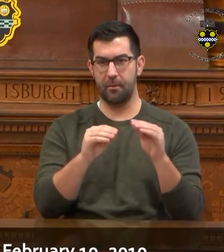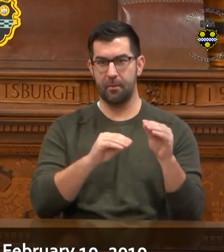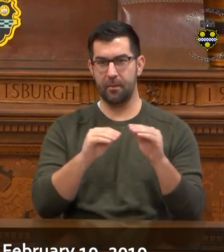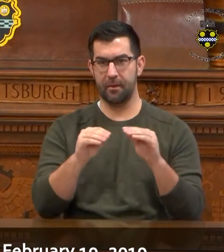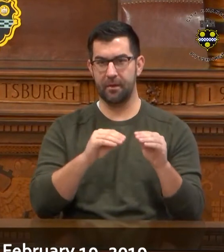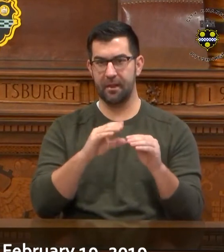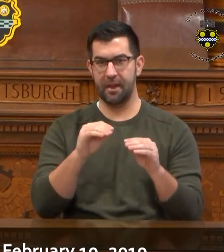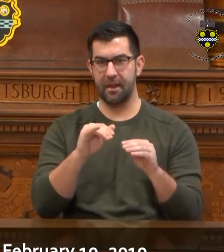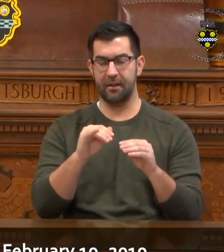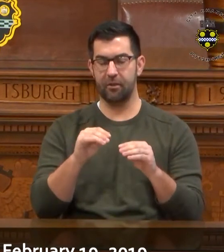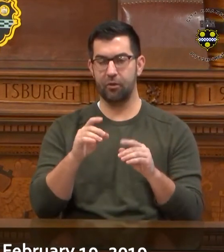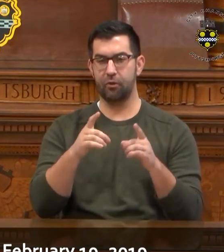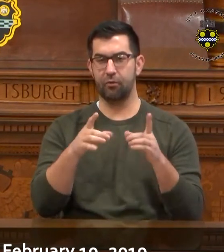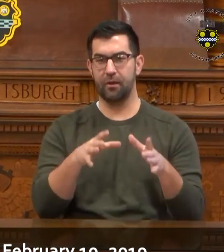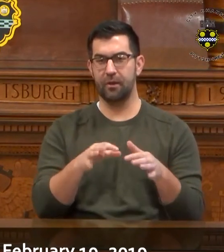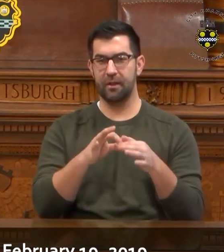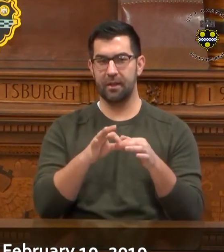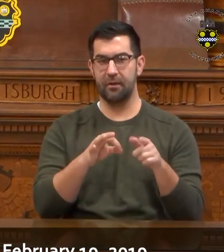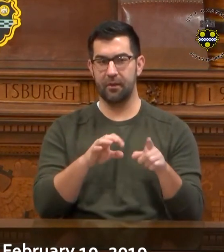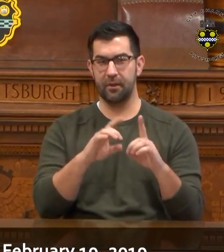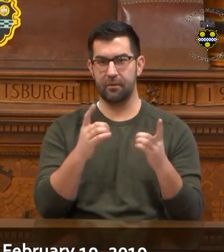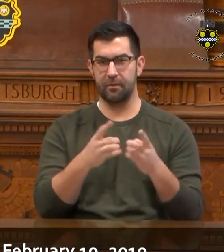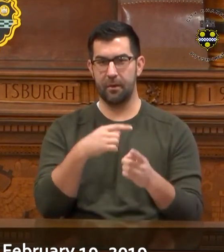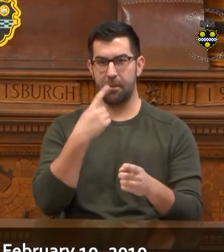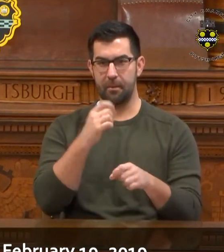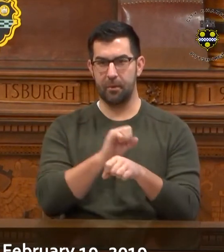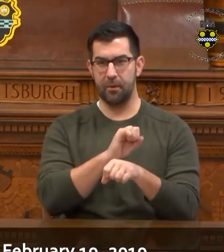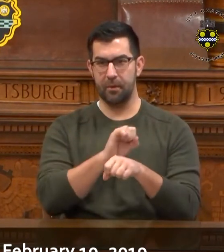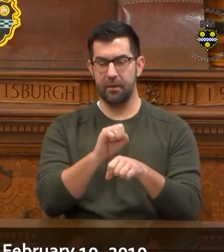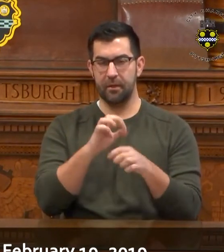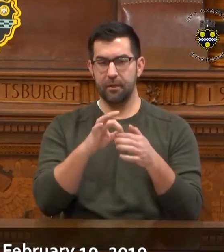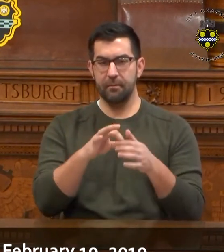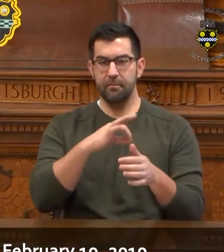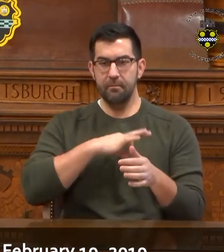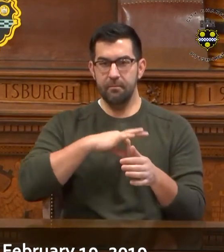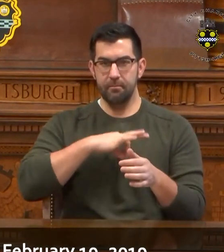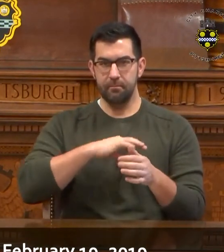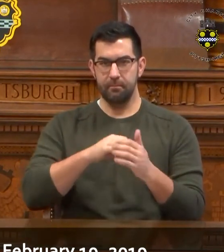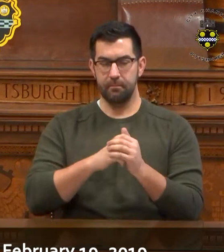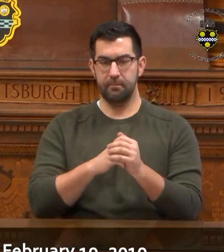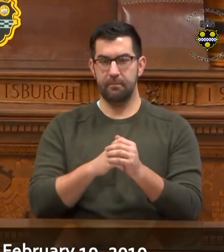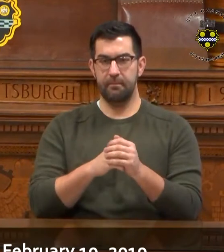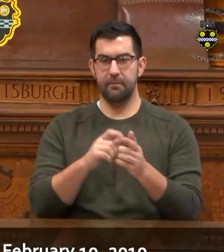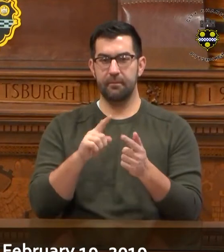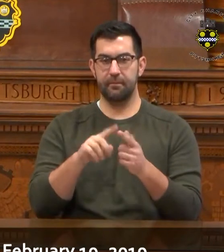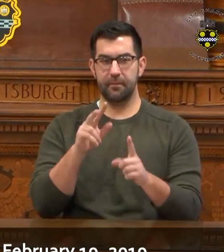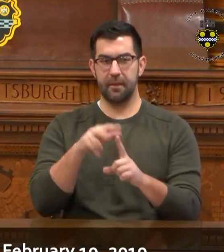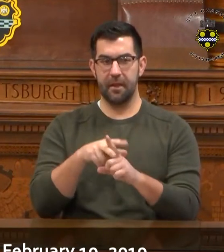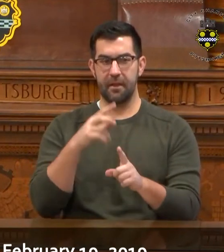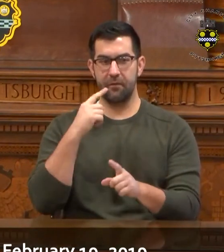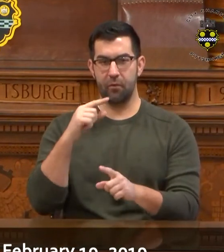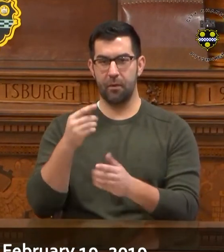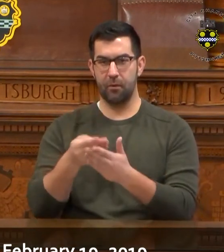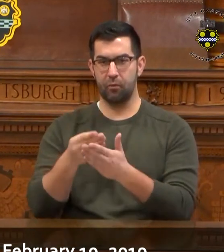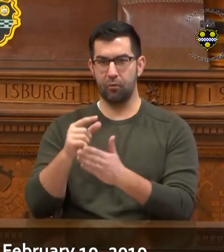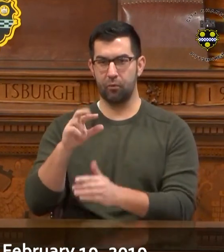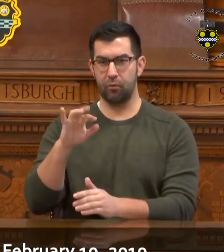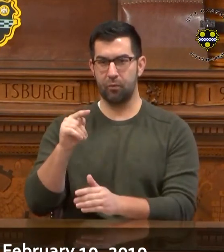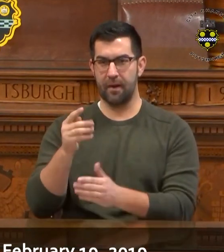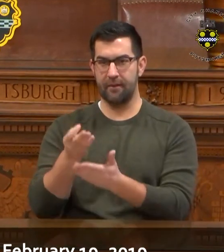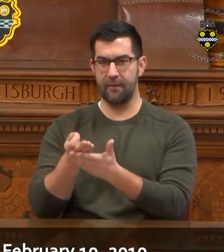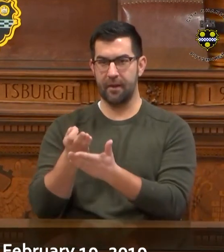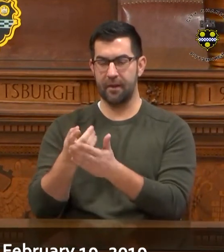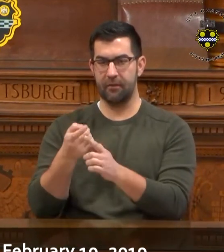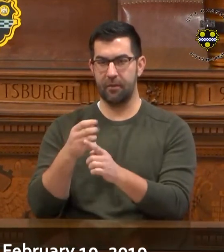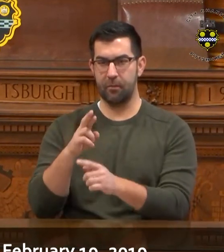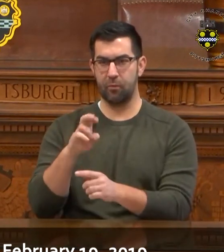Infrastructure, Director of Department of Public Works of the City of Pittsburgh, to apply for grant funding from the